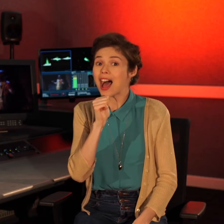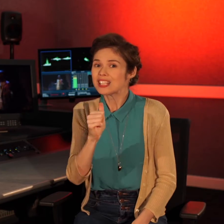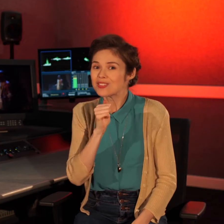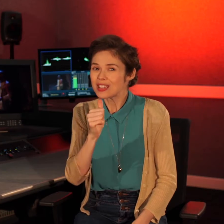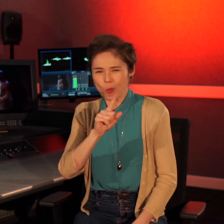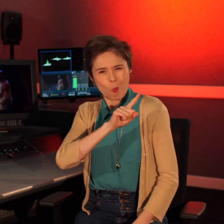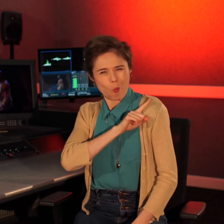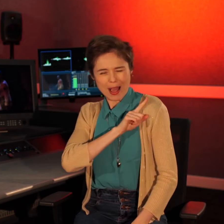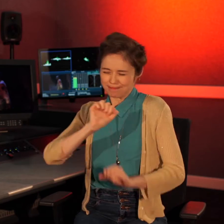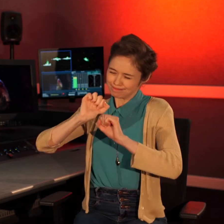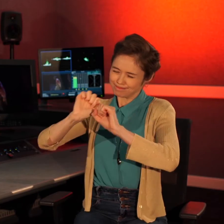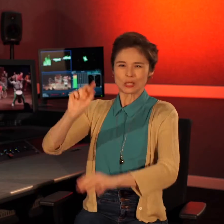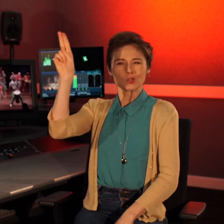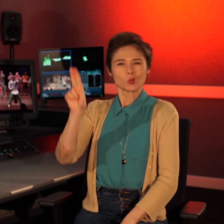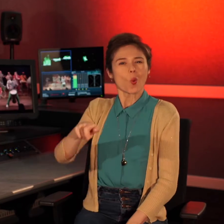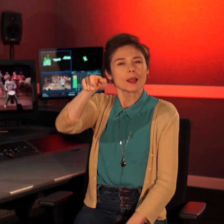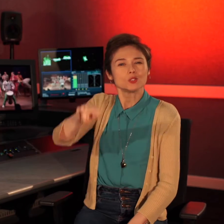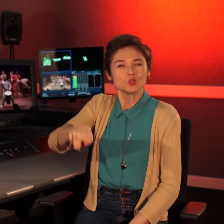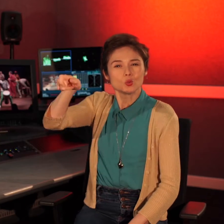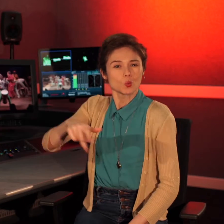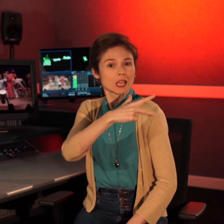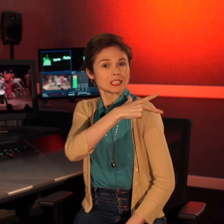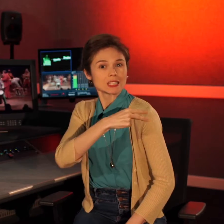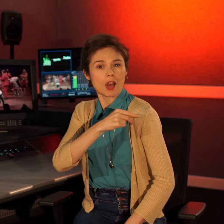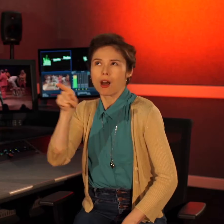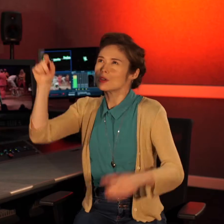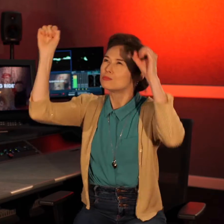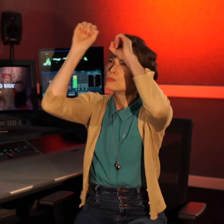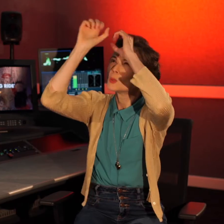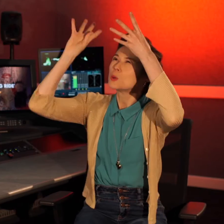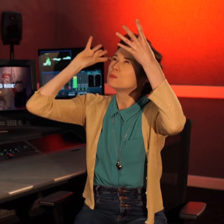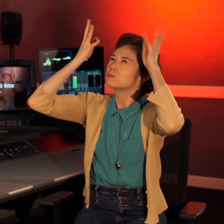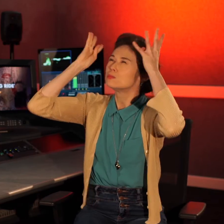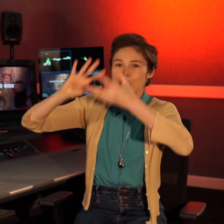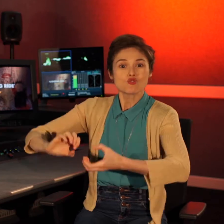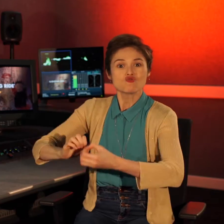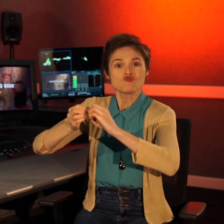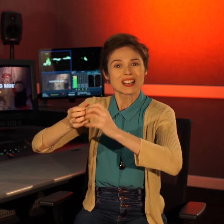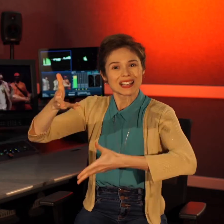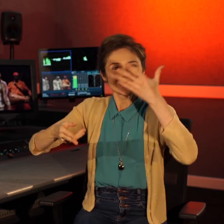High School in Huddersfield, as they helped to create these sign names.